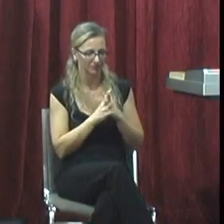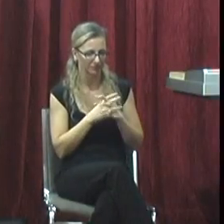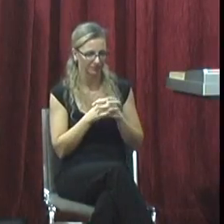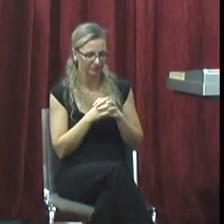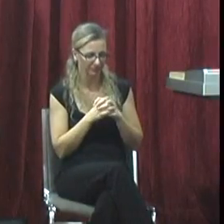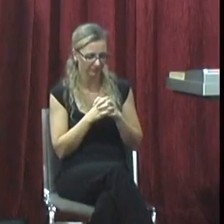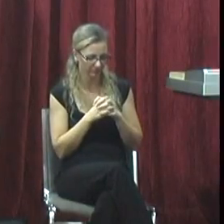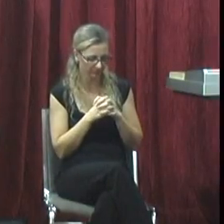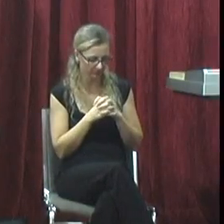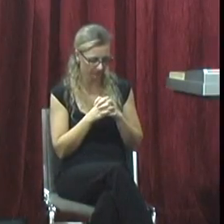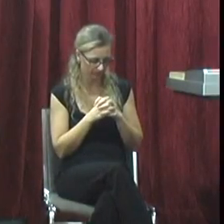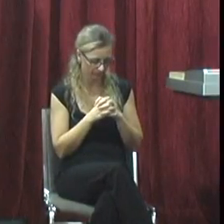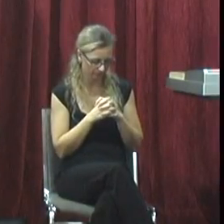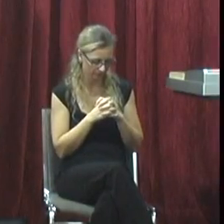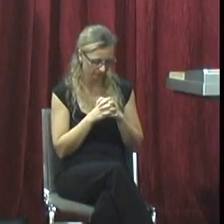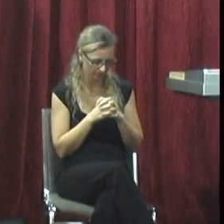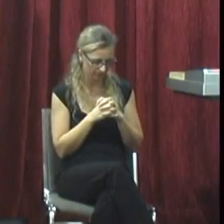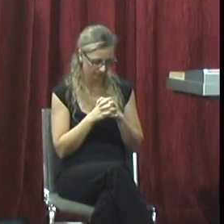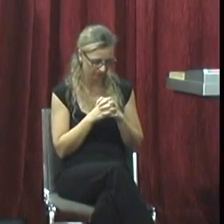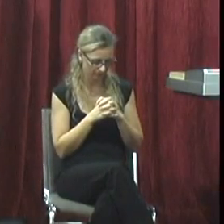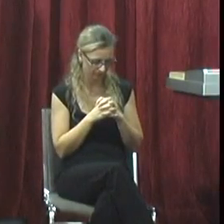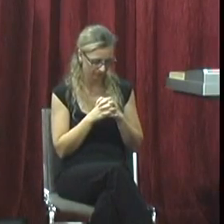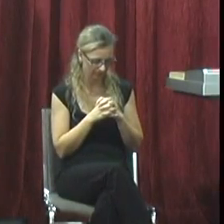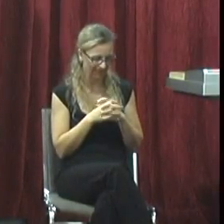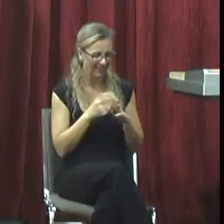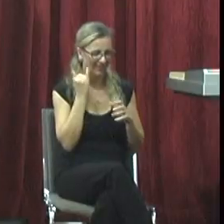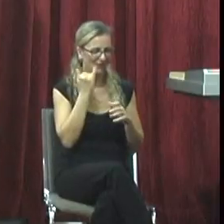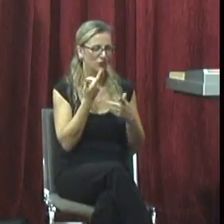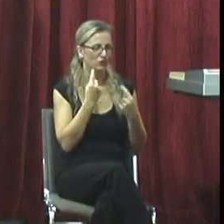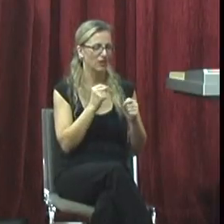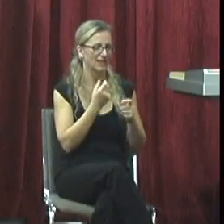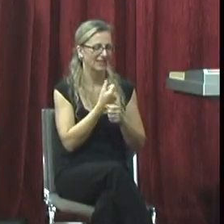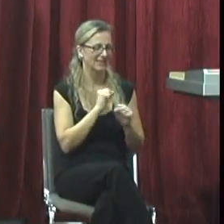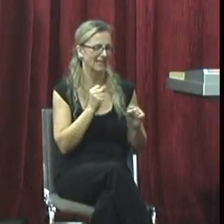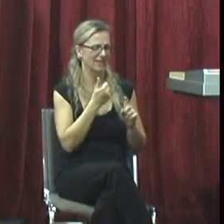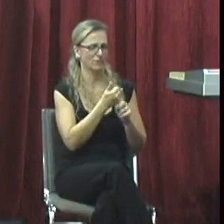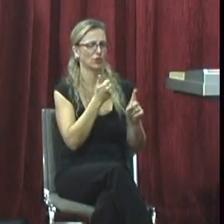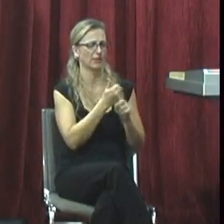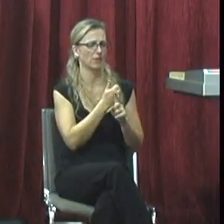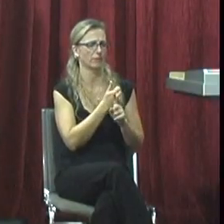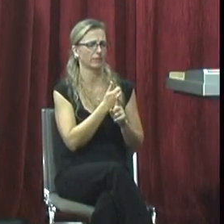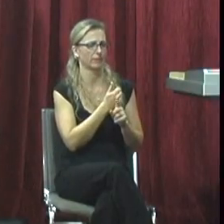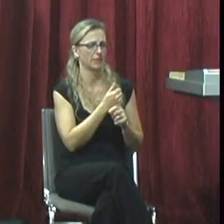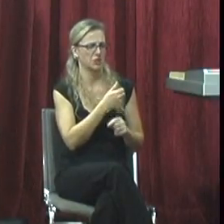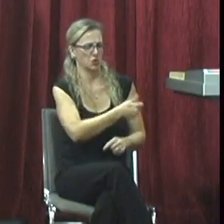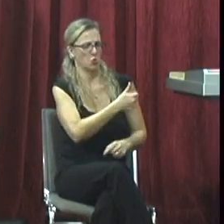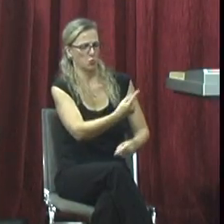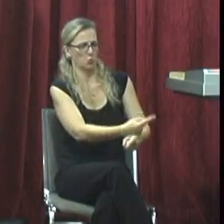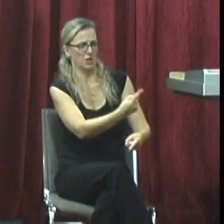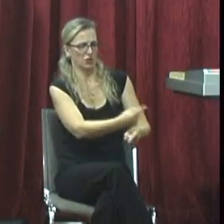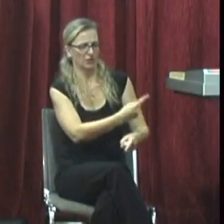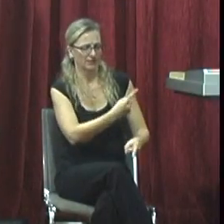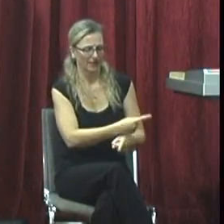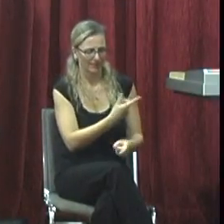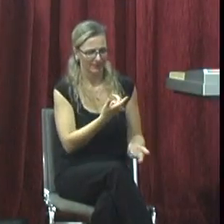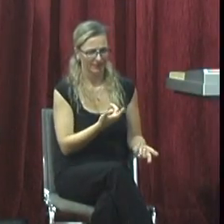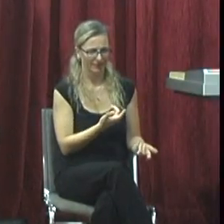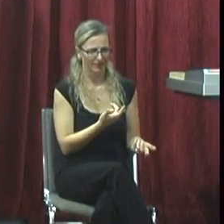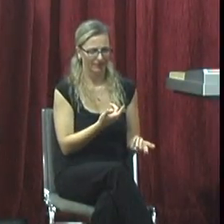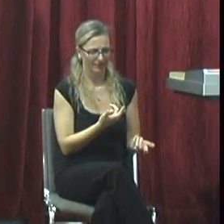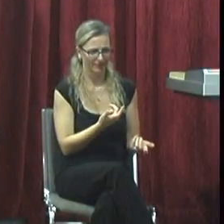being destined to hell, if you try to save yourself by working very hard to be good, to be right with God in this life and the